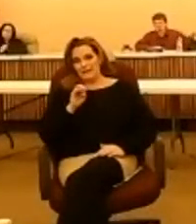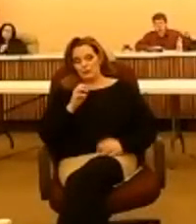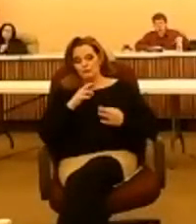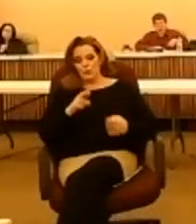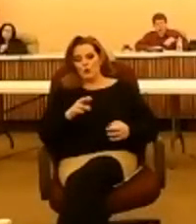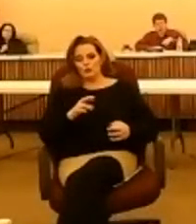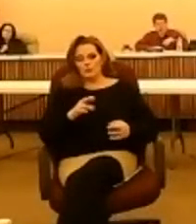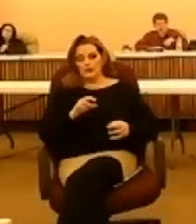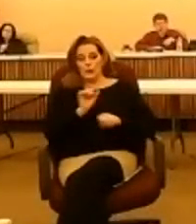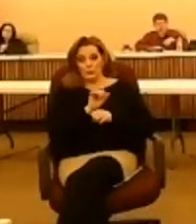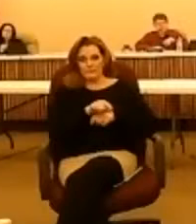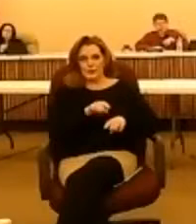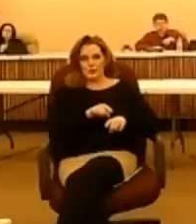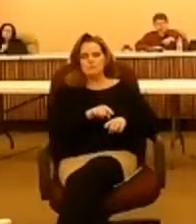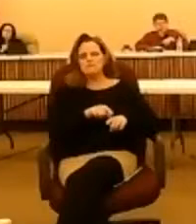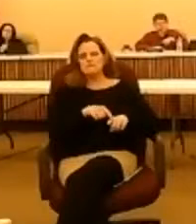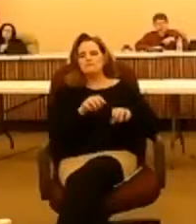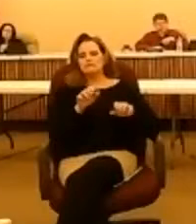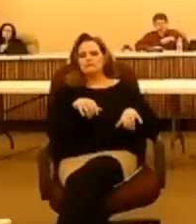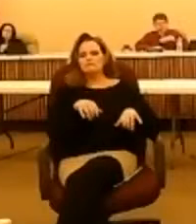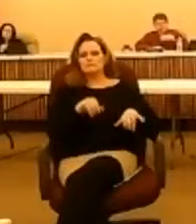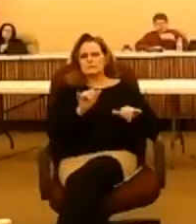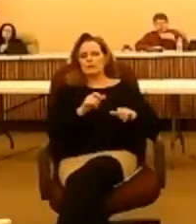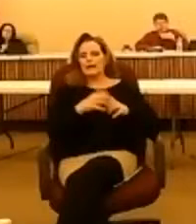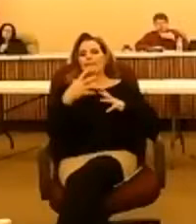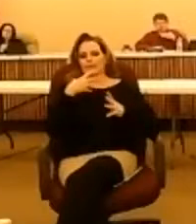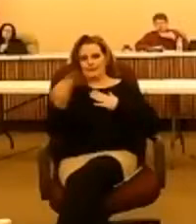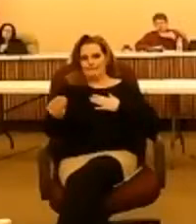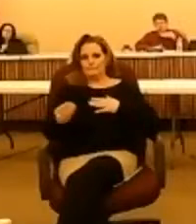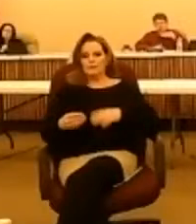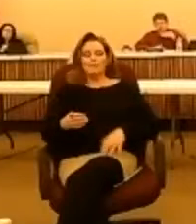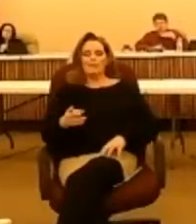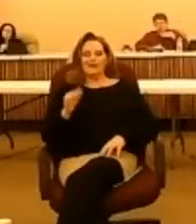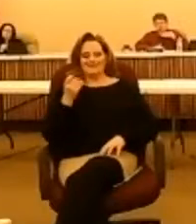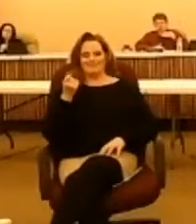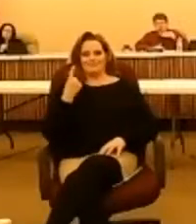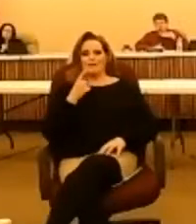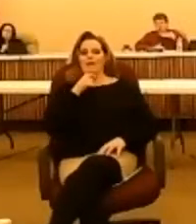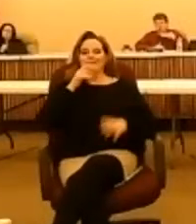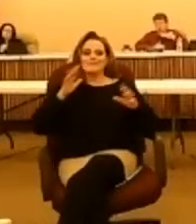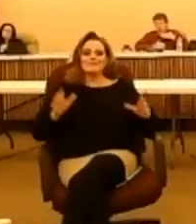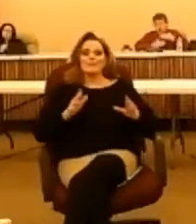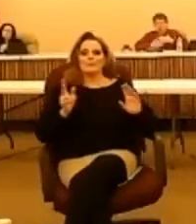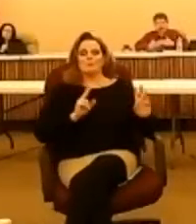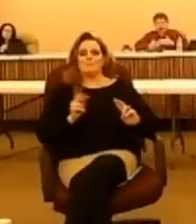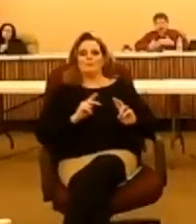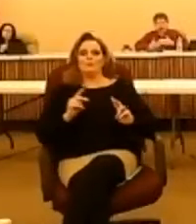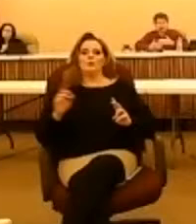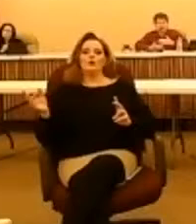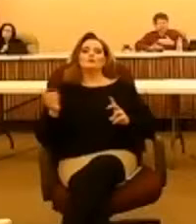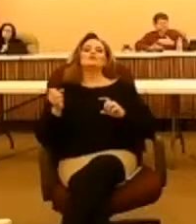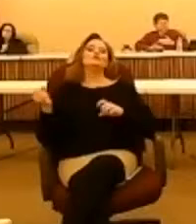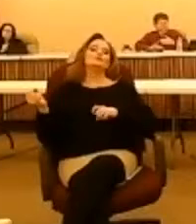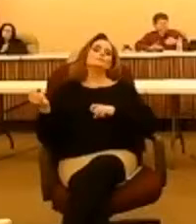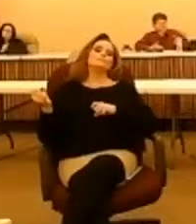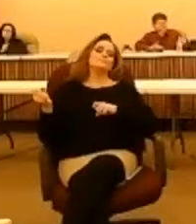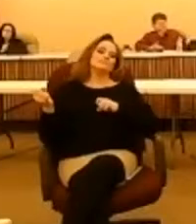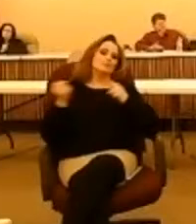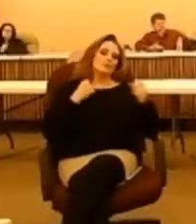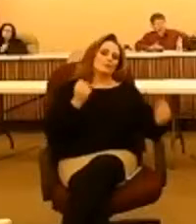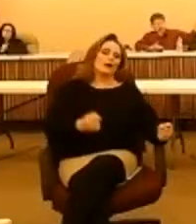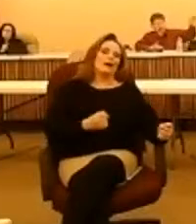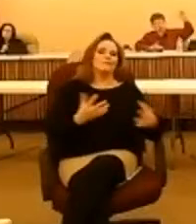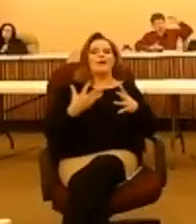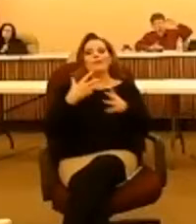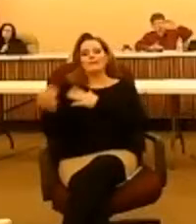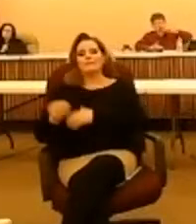can still go that way. But it doesn't encourage the quick exit out that way. They have to essentially